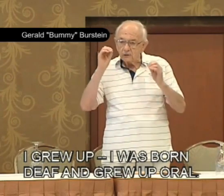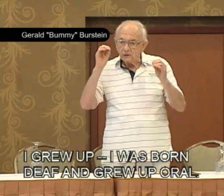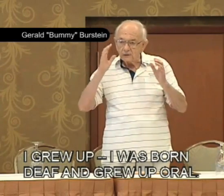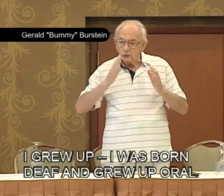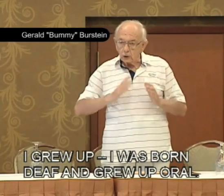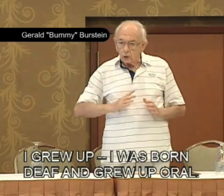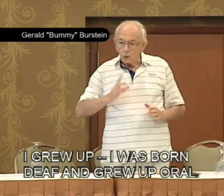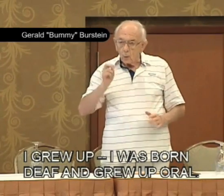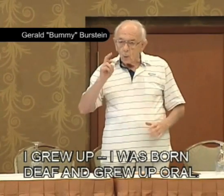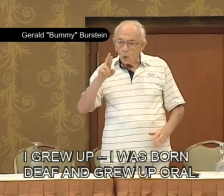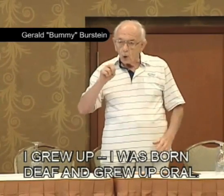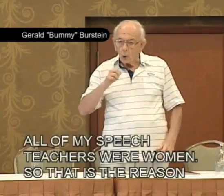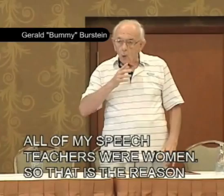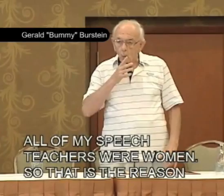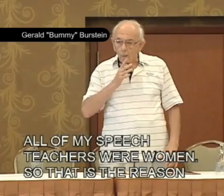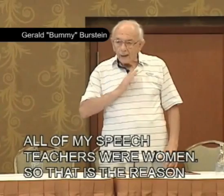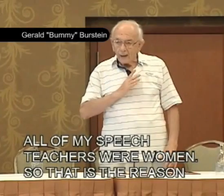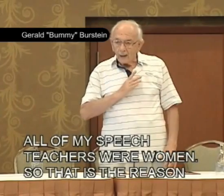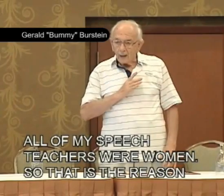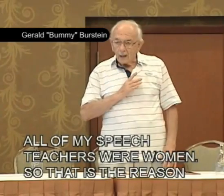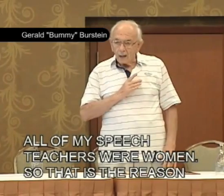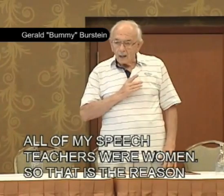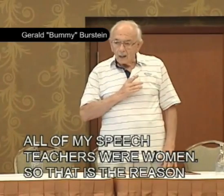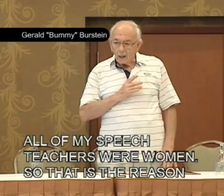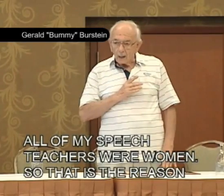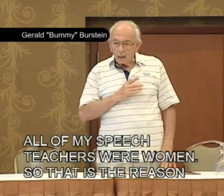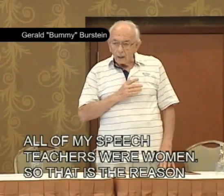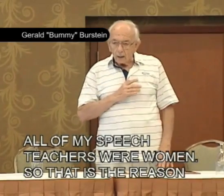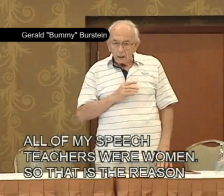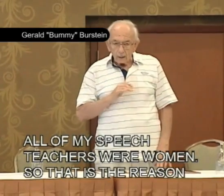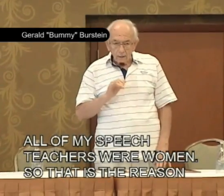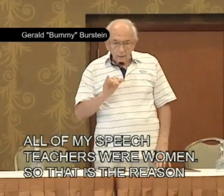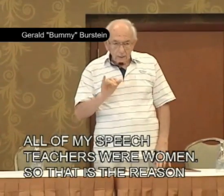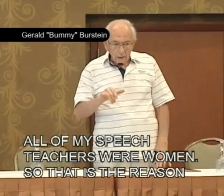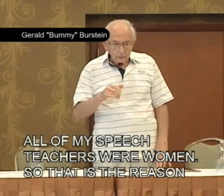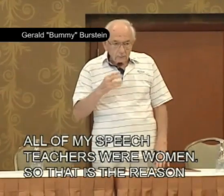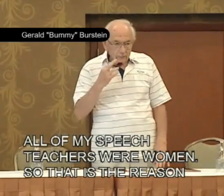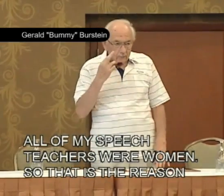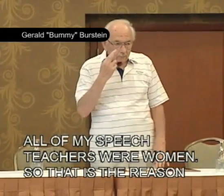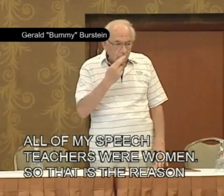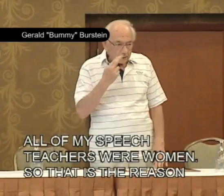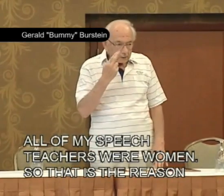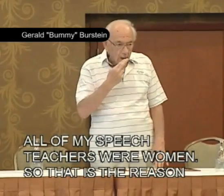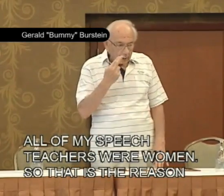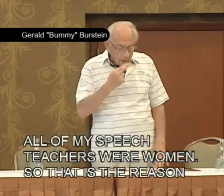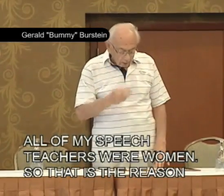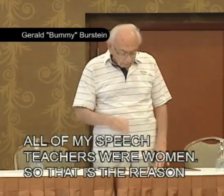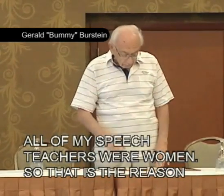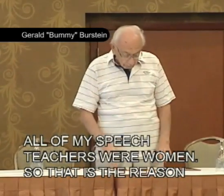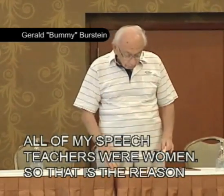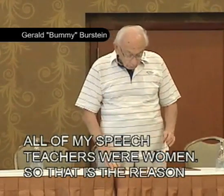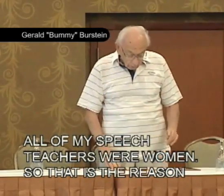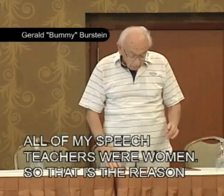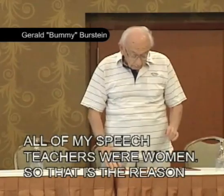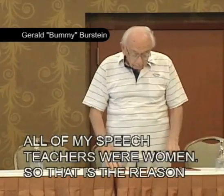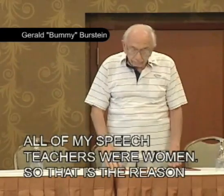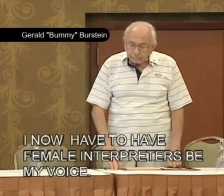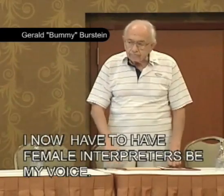all of my speech teachers were women. So that is the reason that I